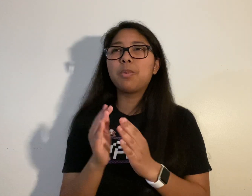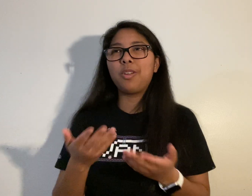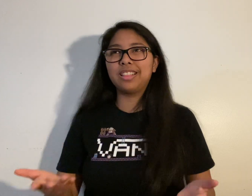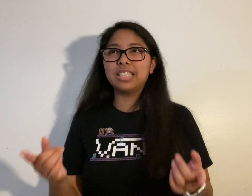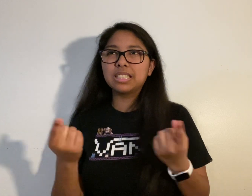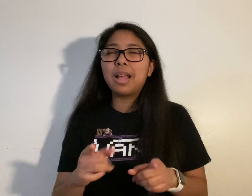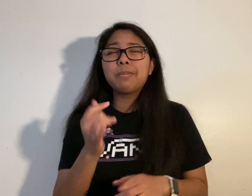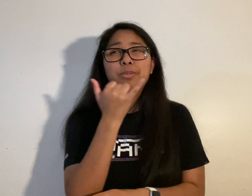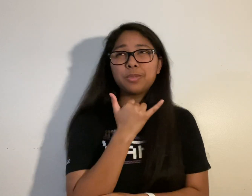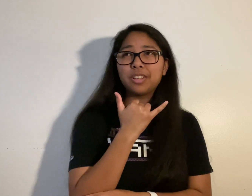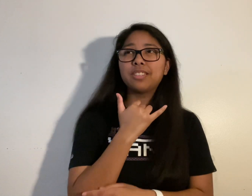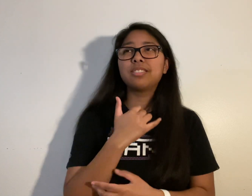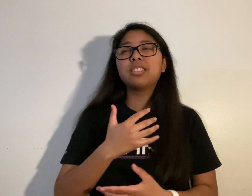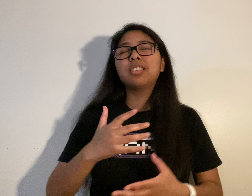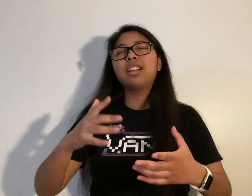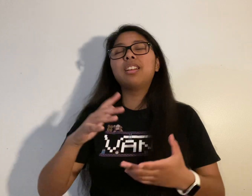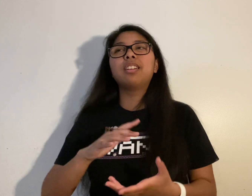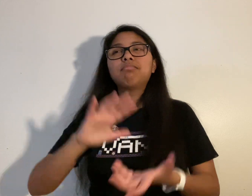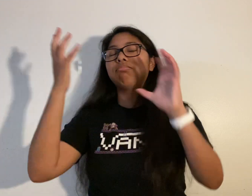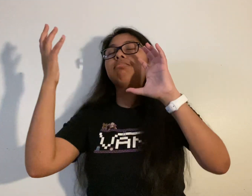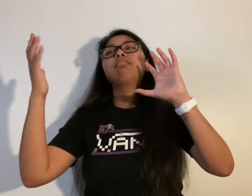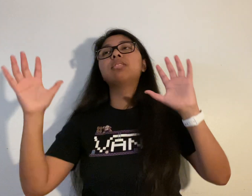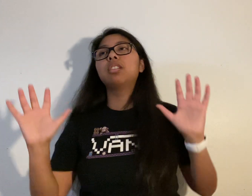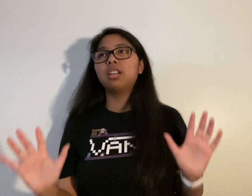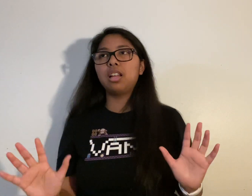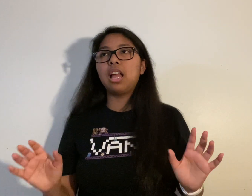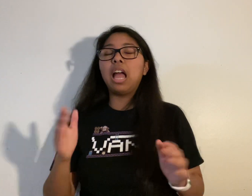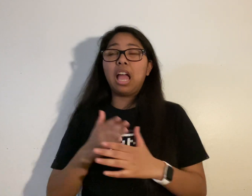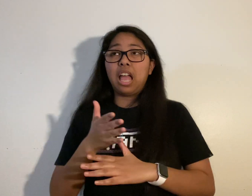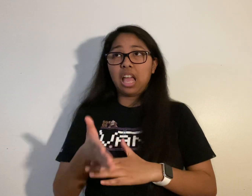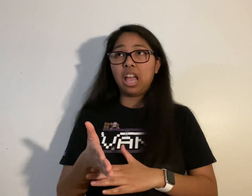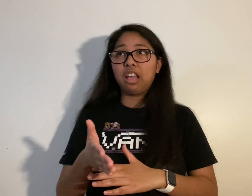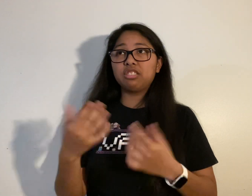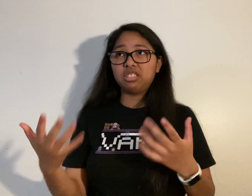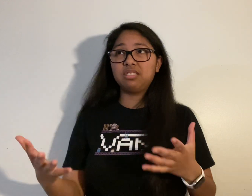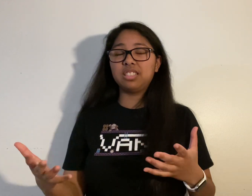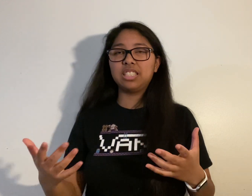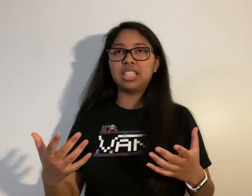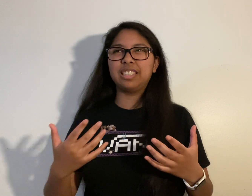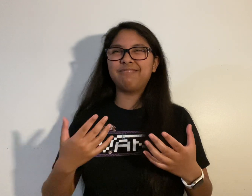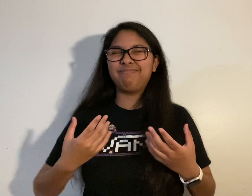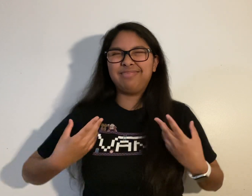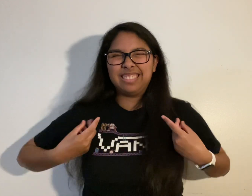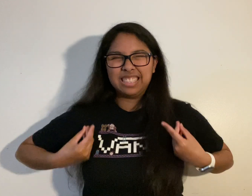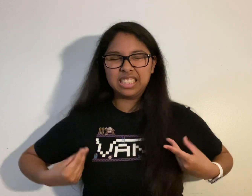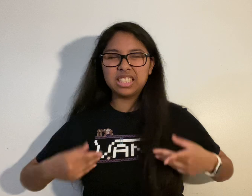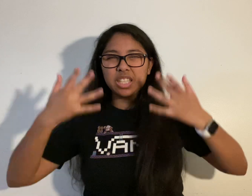After the appointment, I can feel the sweat soaking my armpits, and the muscles in my neck, shoulder, and back are